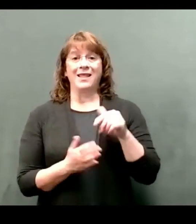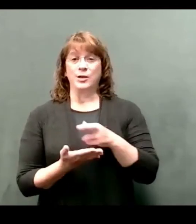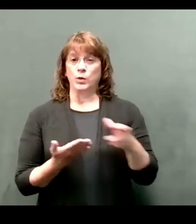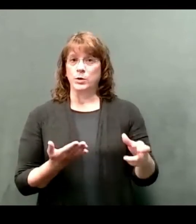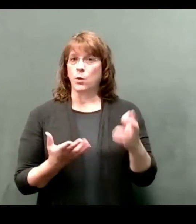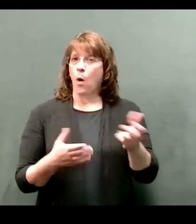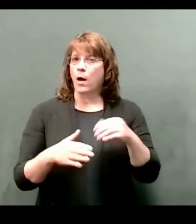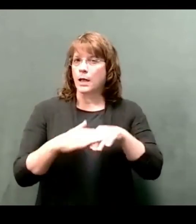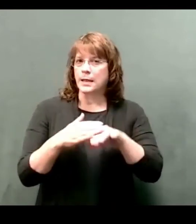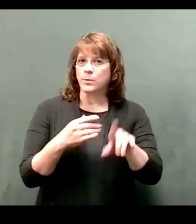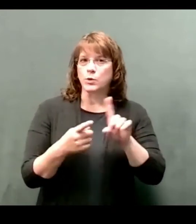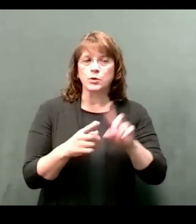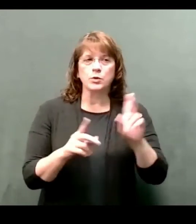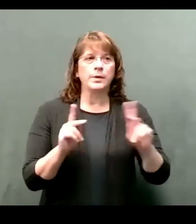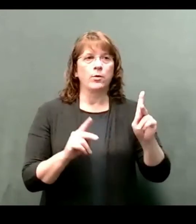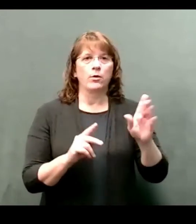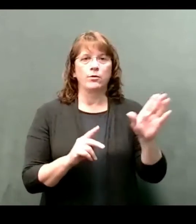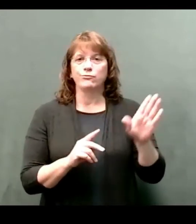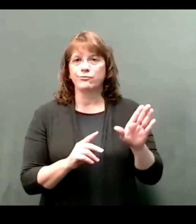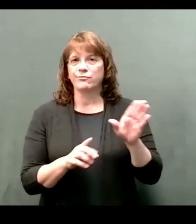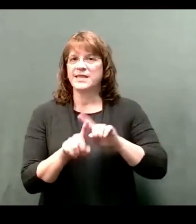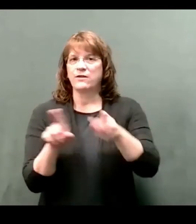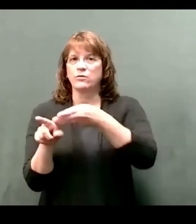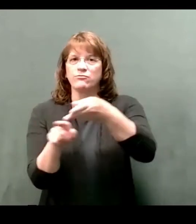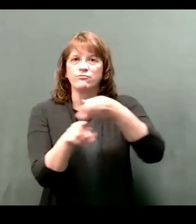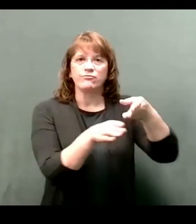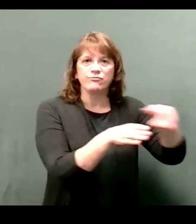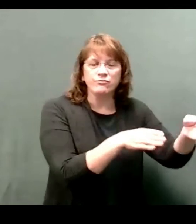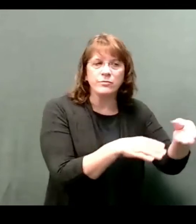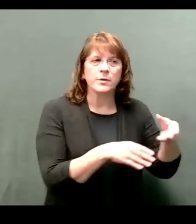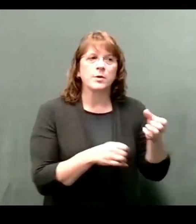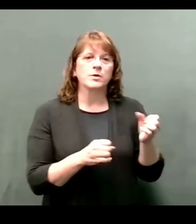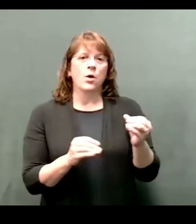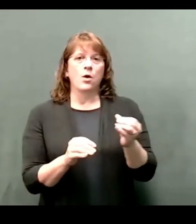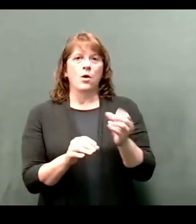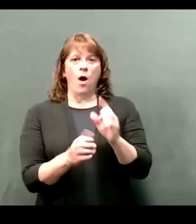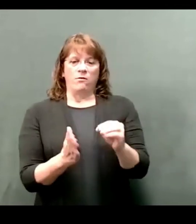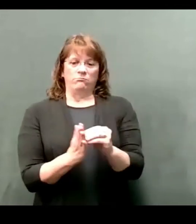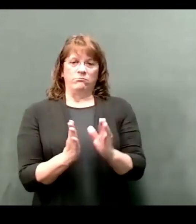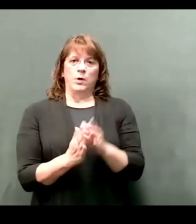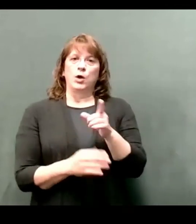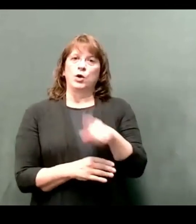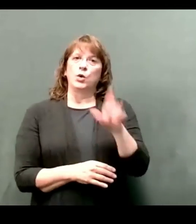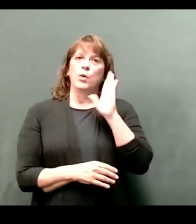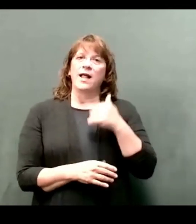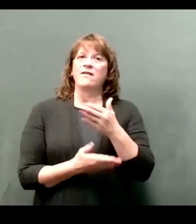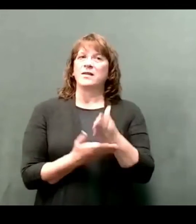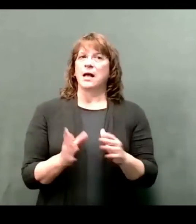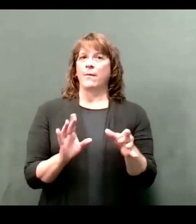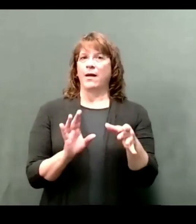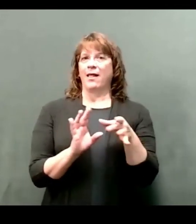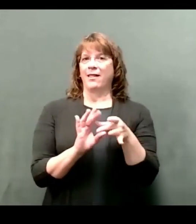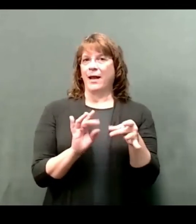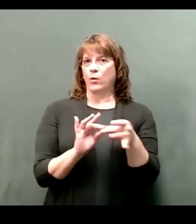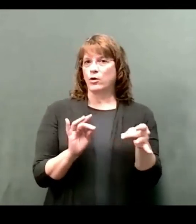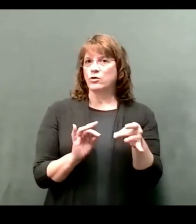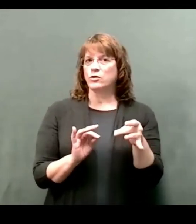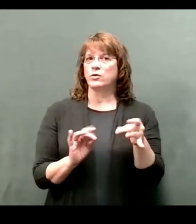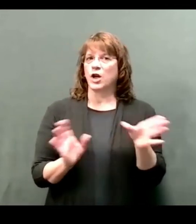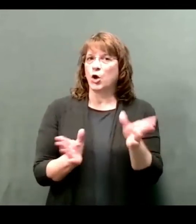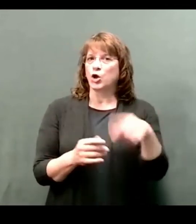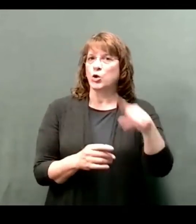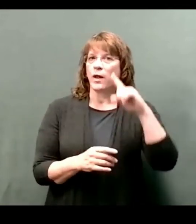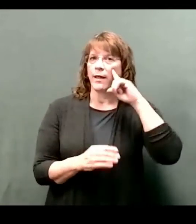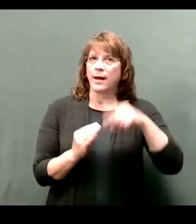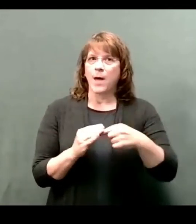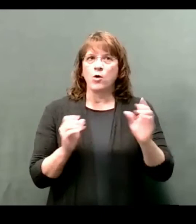resource accessible to folks in all different disciplines. And so we wanted to note here that you will have some language that we'd like to encourage you to